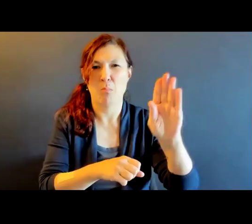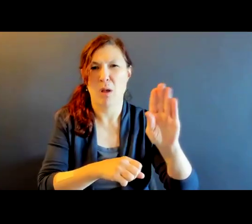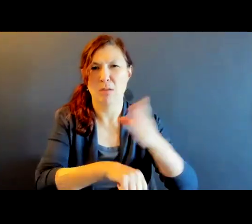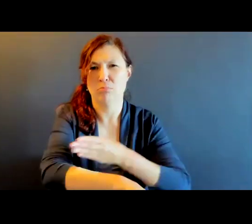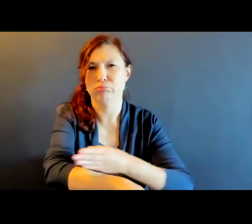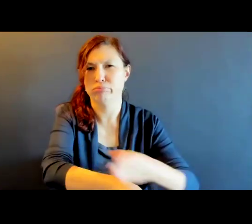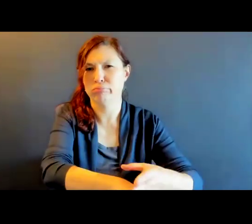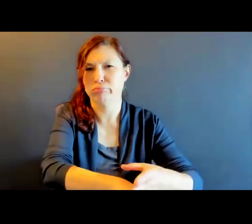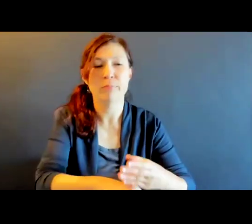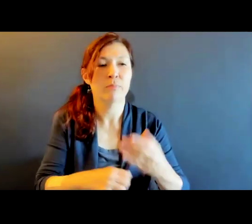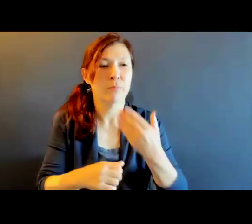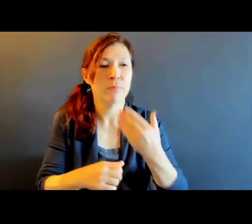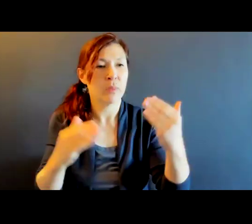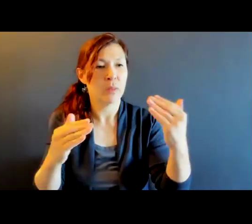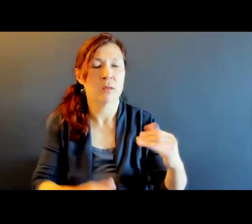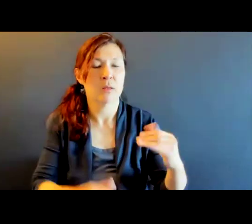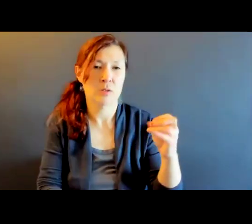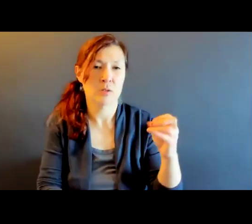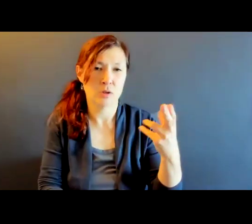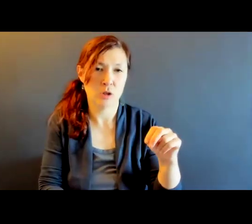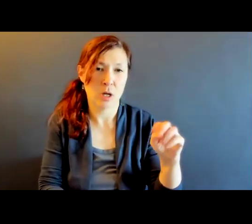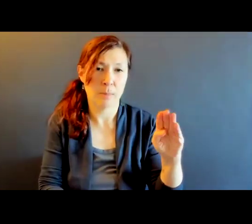Thank you. Next speaker is John Mudd.